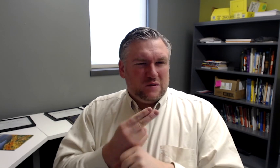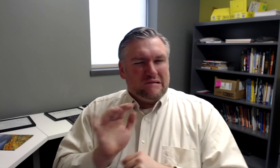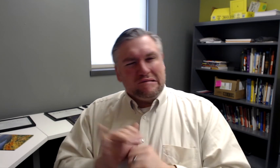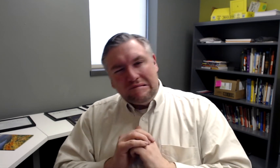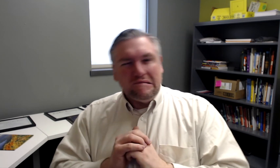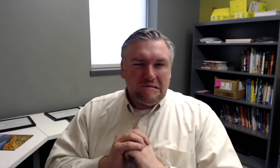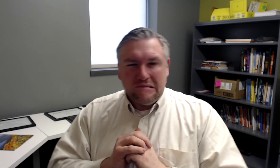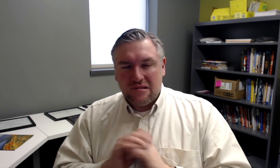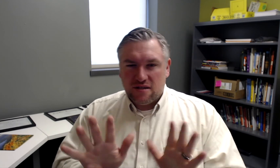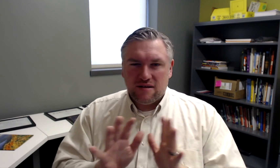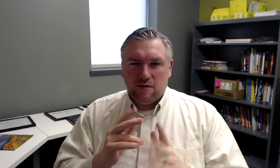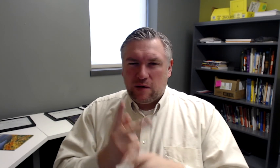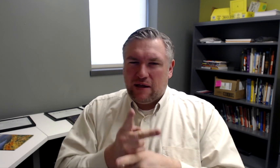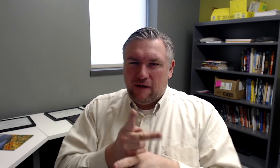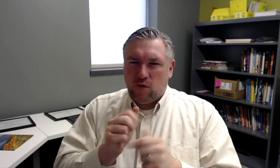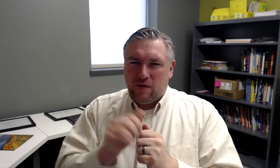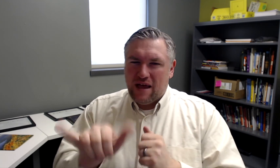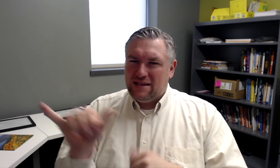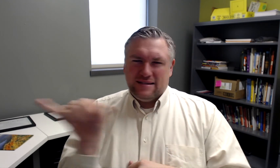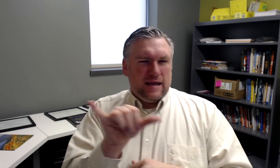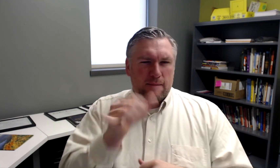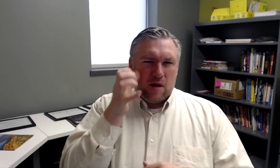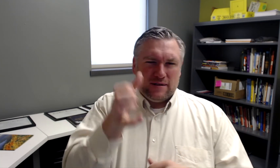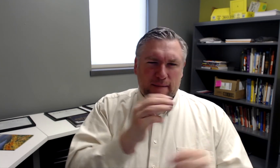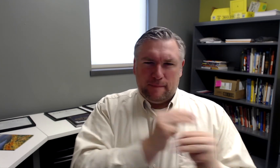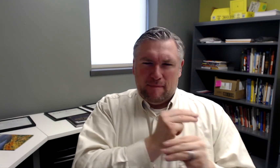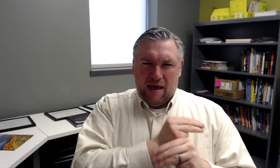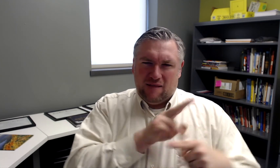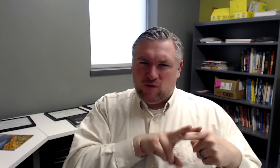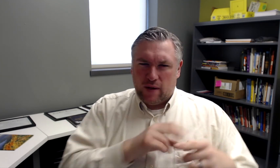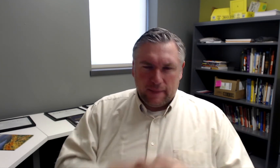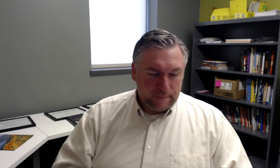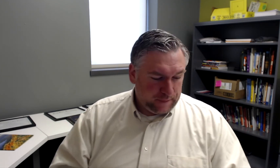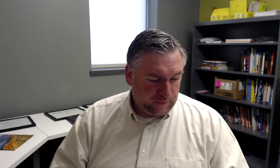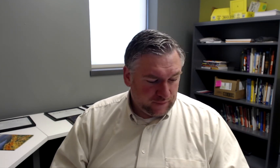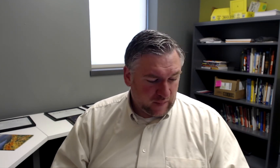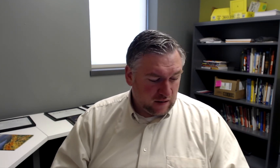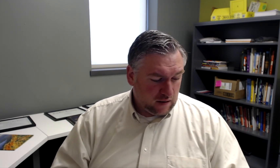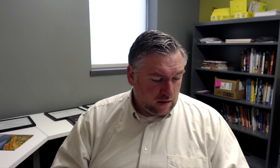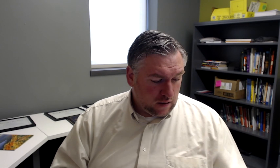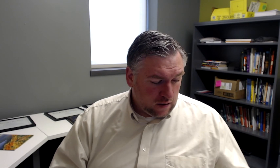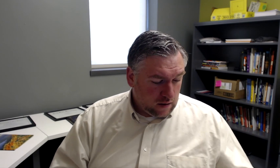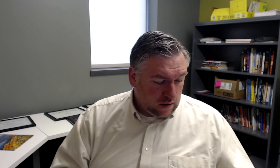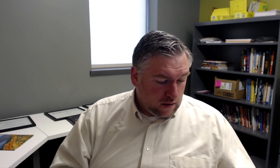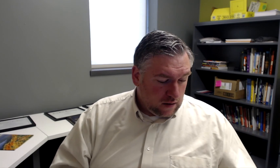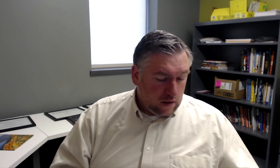they might not use that sign. So we want to be careful with that. Same concept as in math.